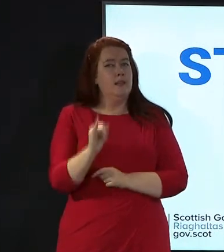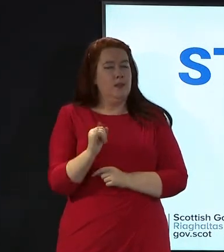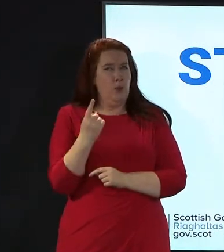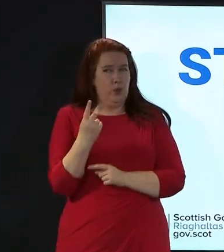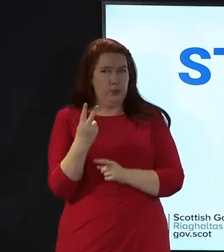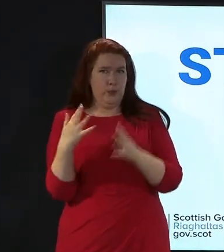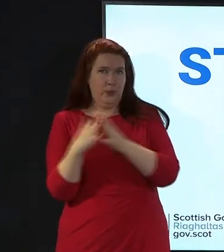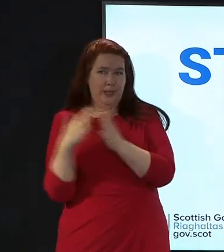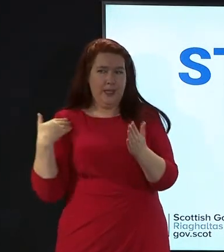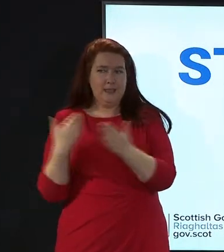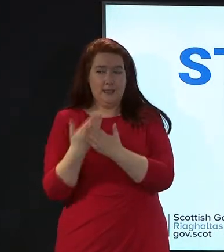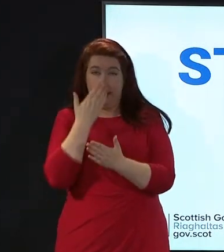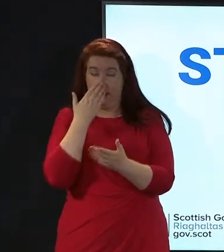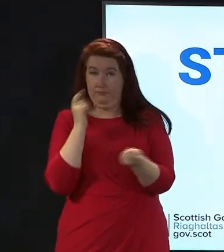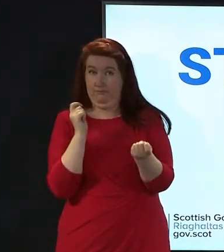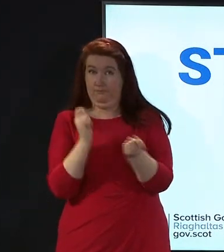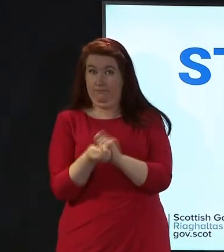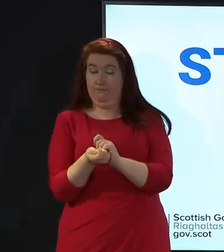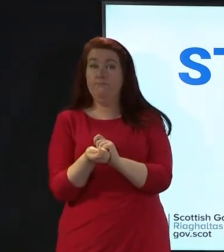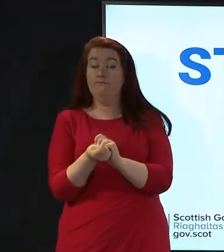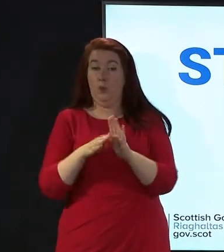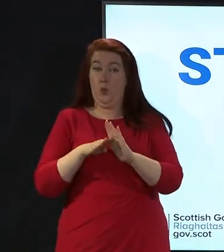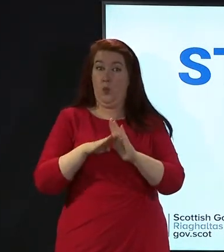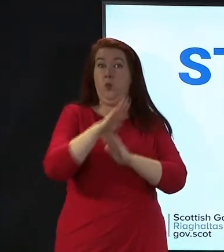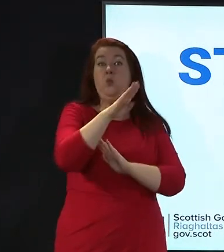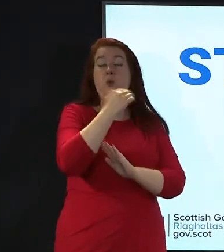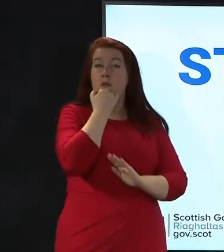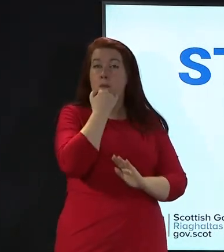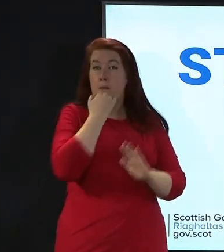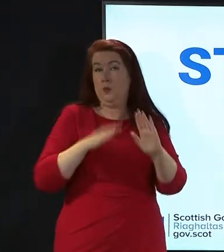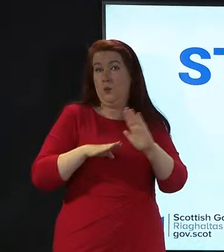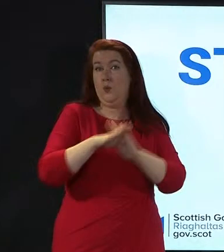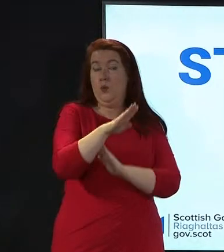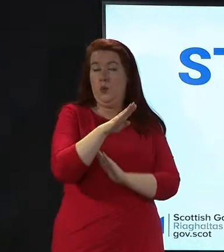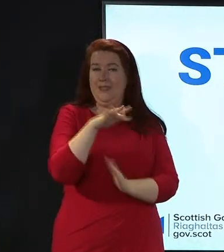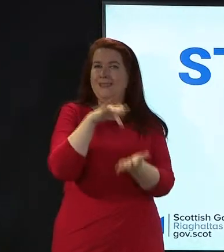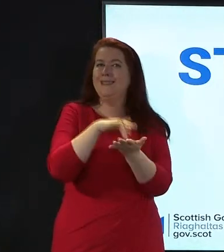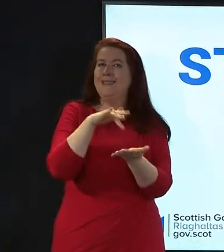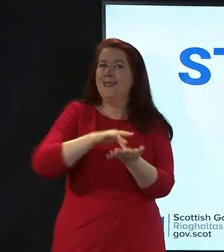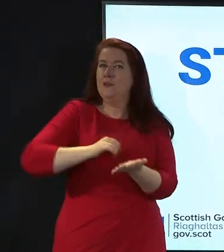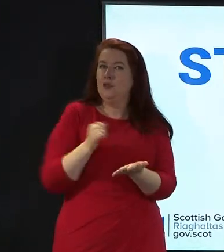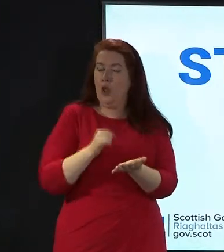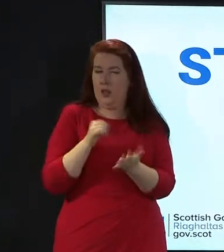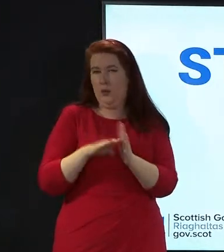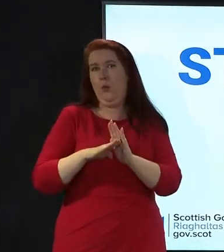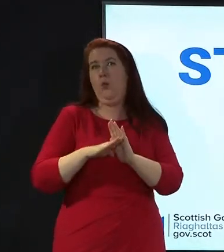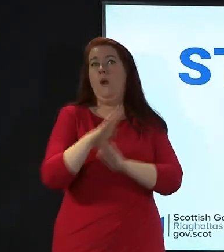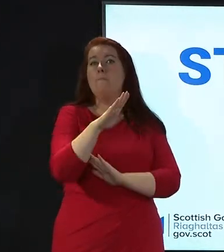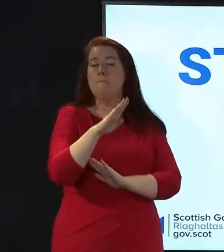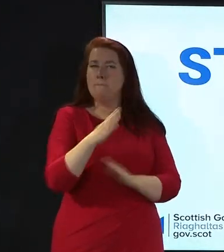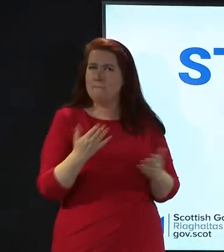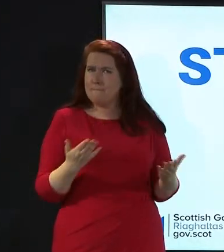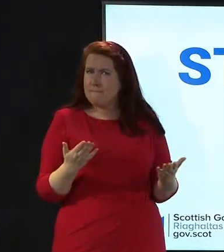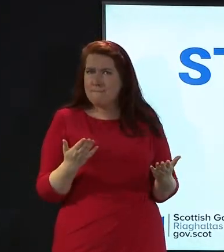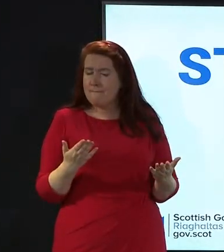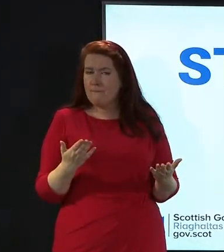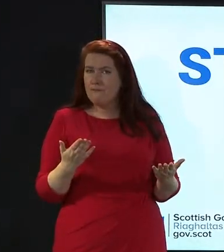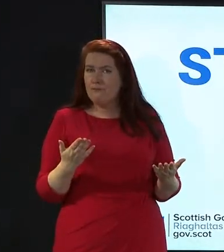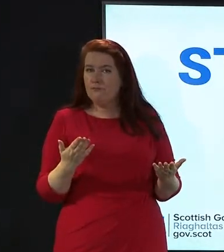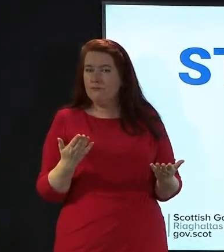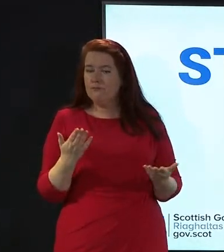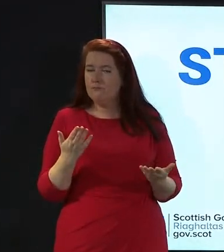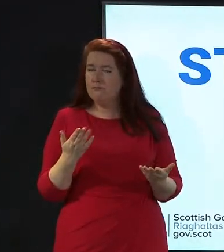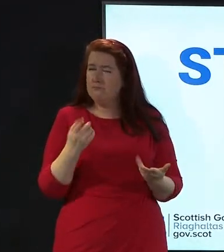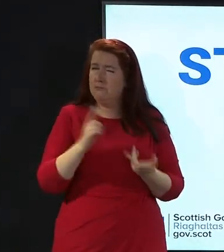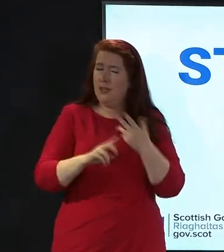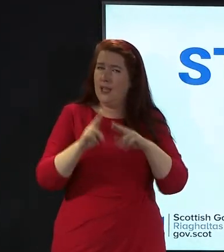weeks, that seems to have changed. Very high figures, for example, for cities in Scotland. Why, if the